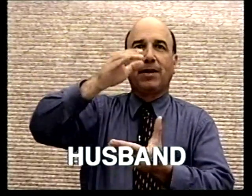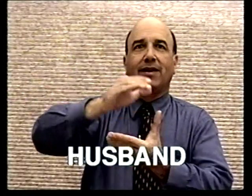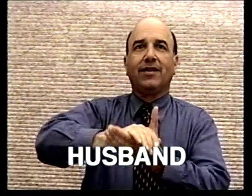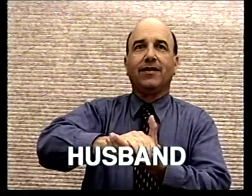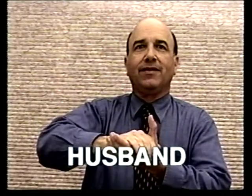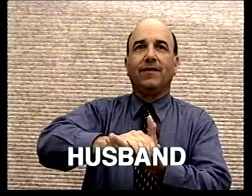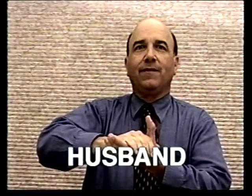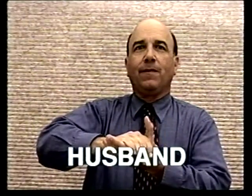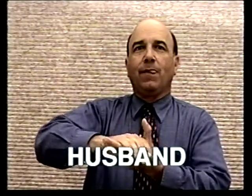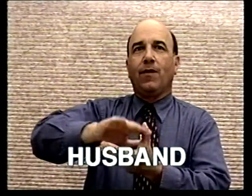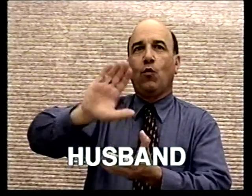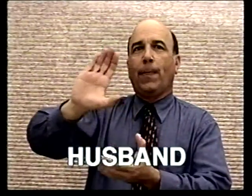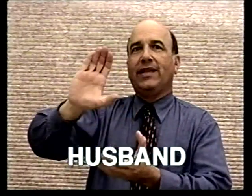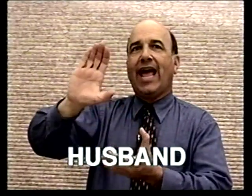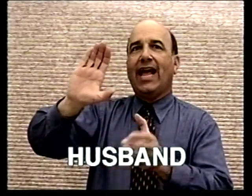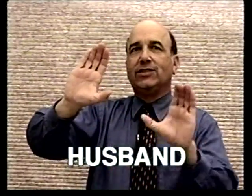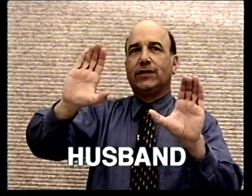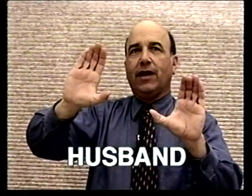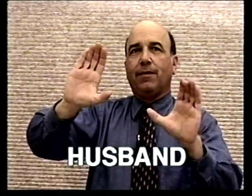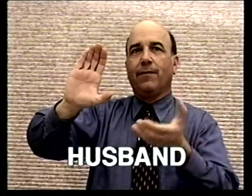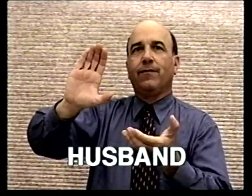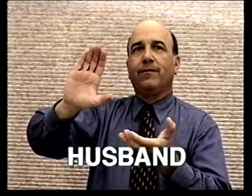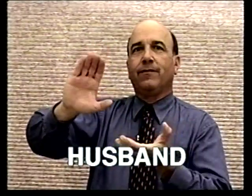Husband. With this hand shape.